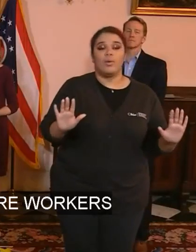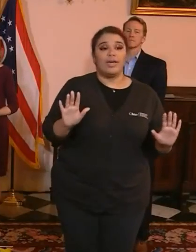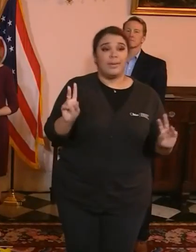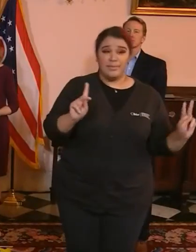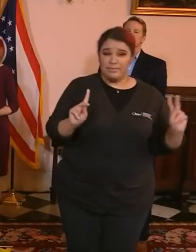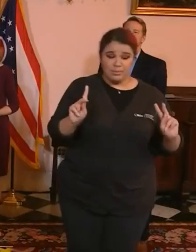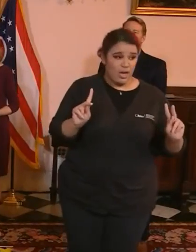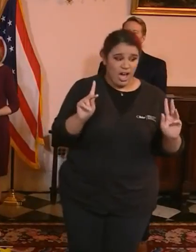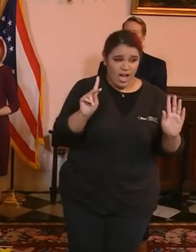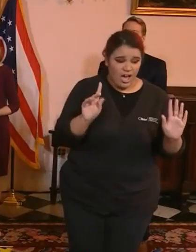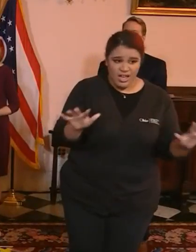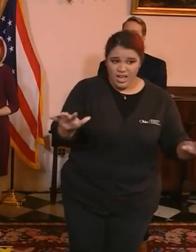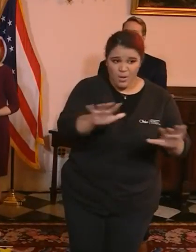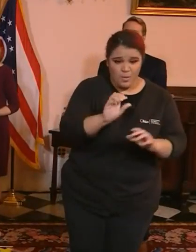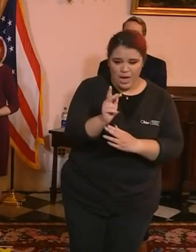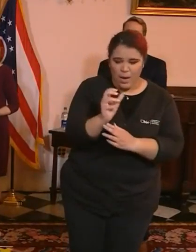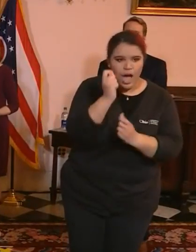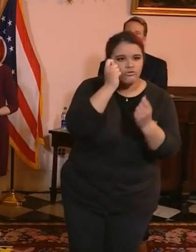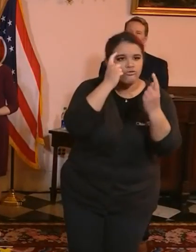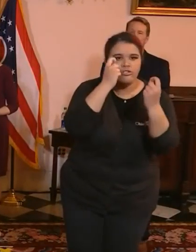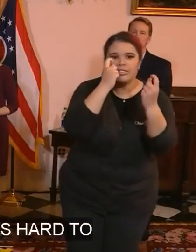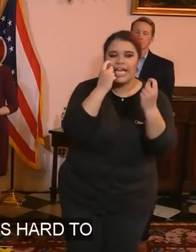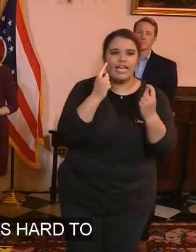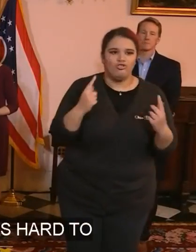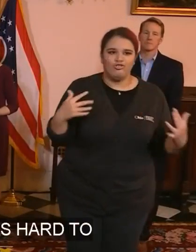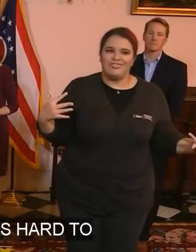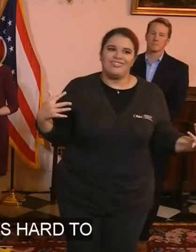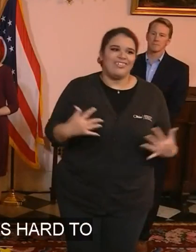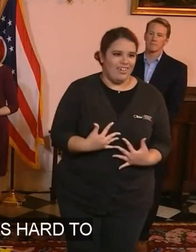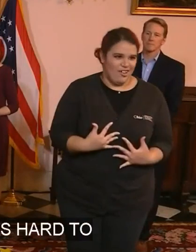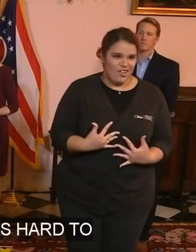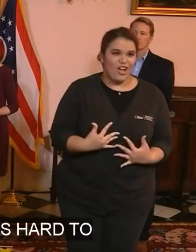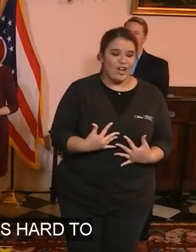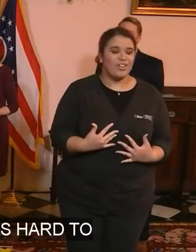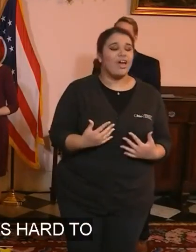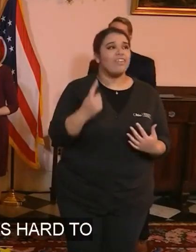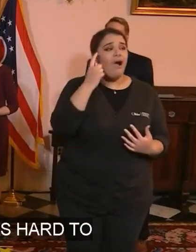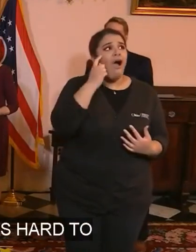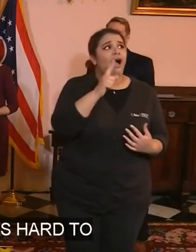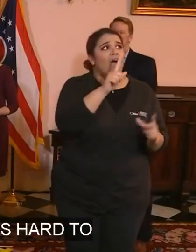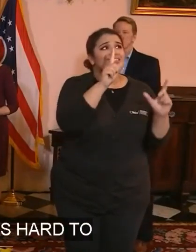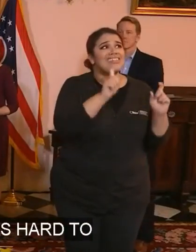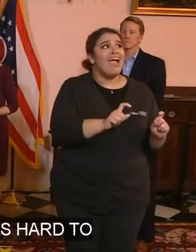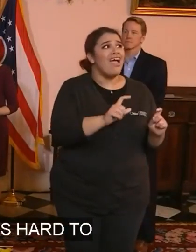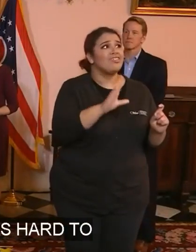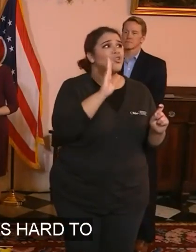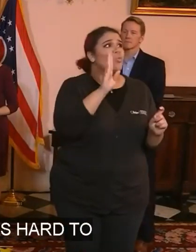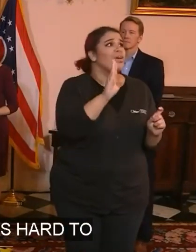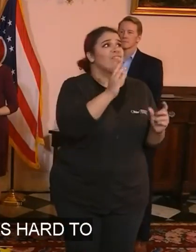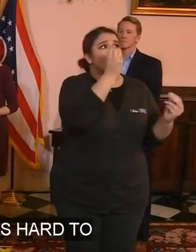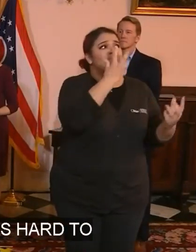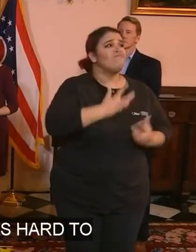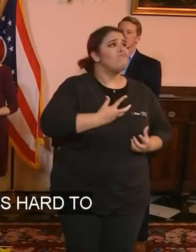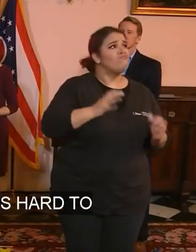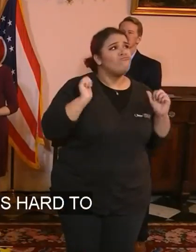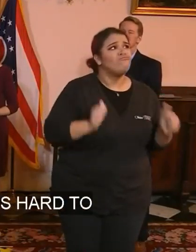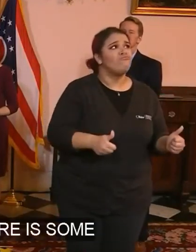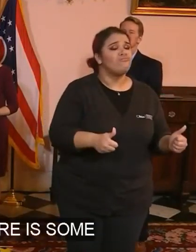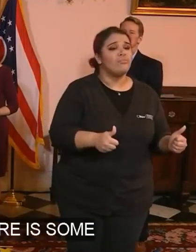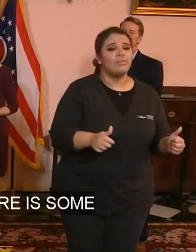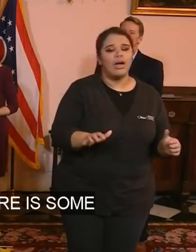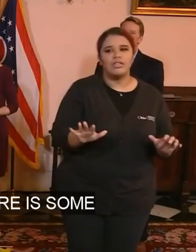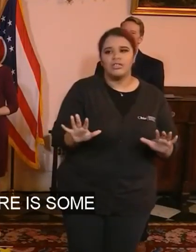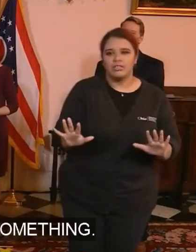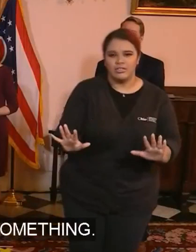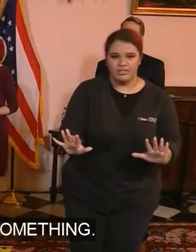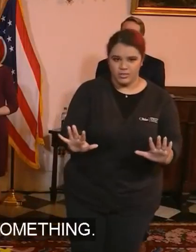when you're scared, you just think there's some test and it will magically tell you something. But the truth is, a lot of the test gives us knowledge. It's important